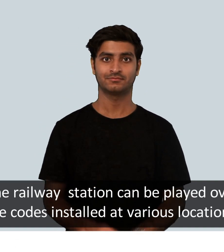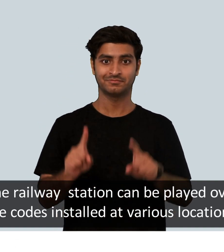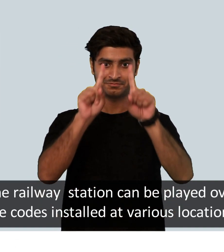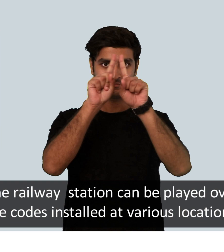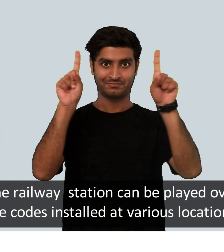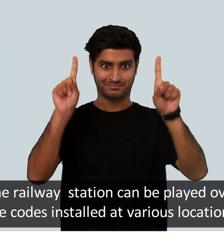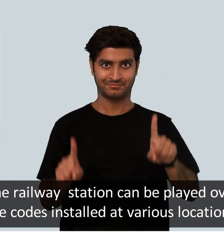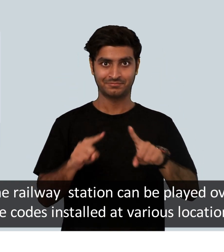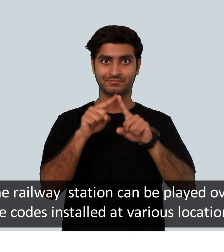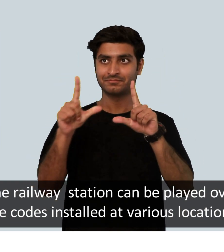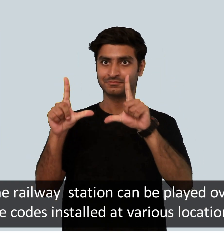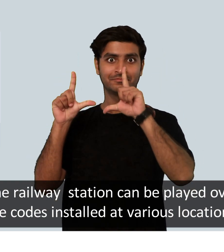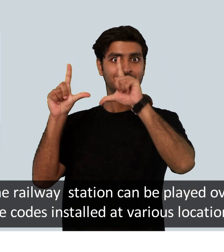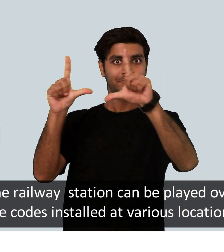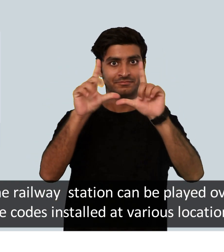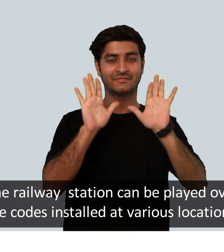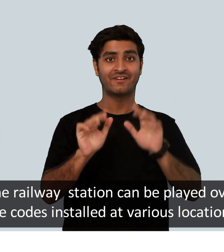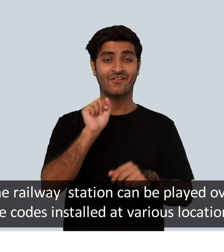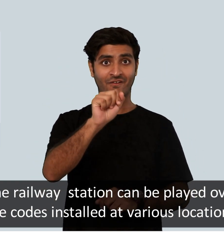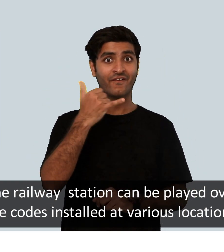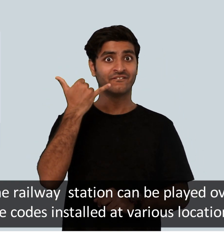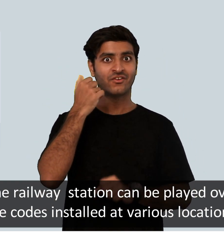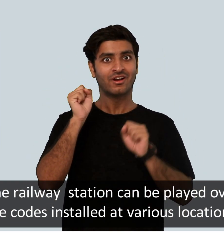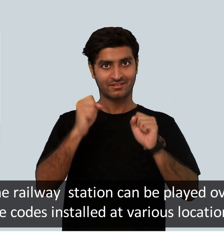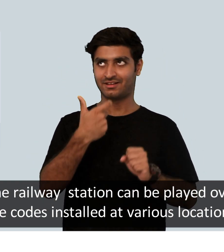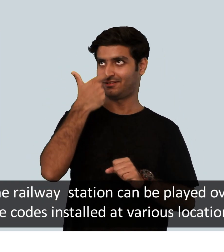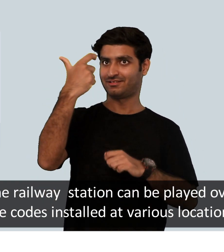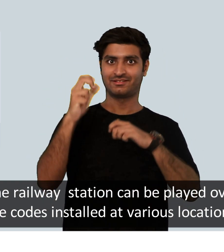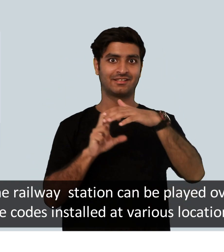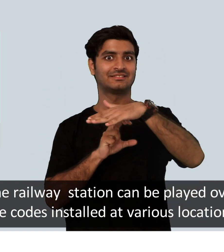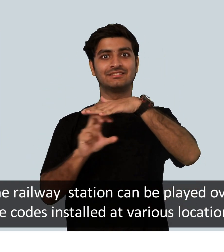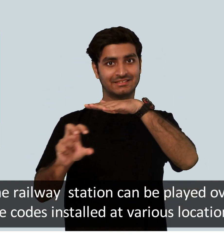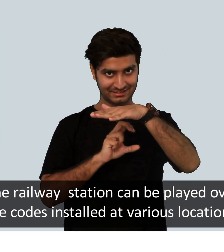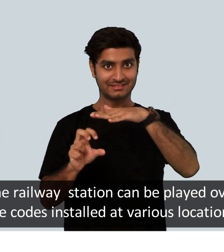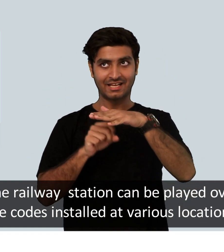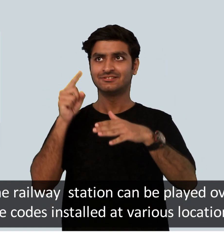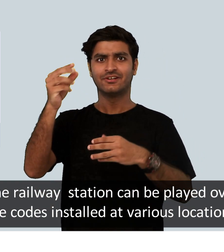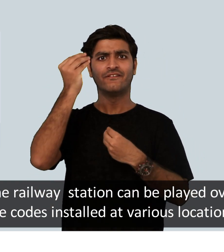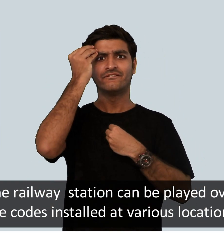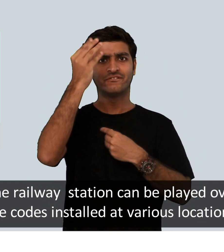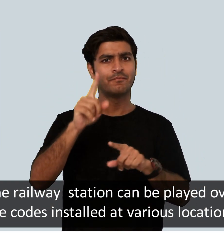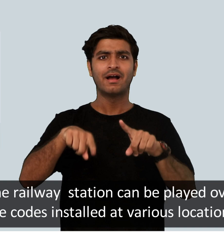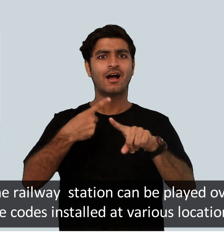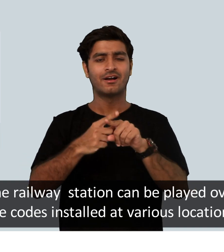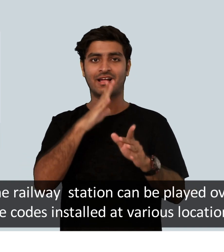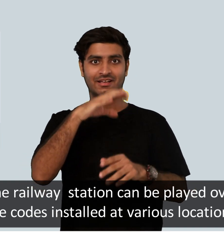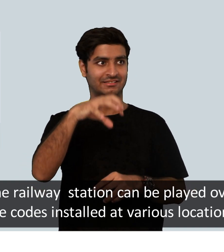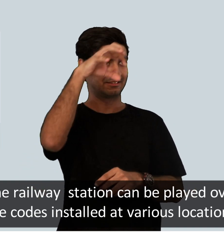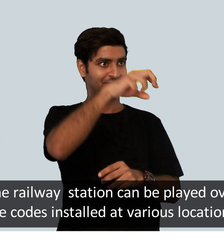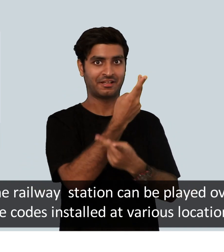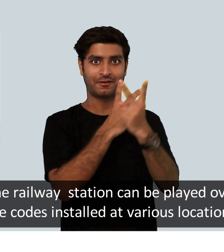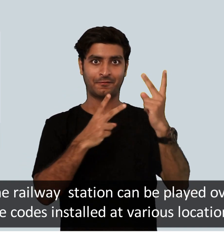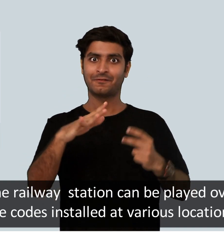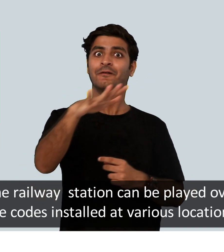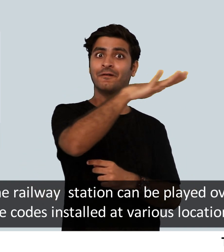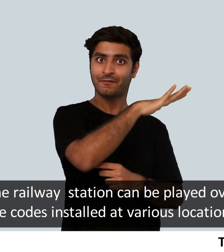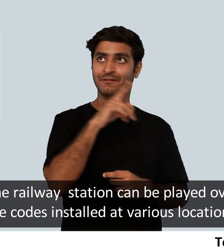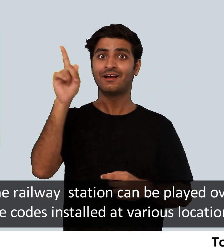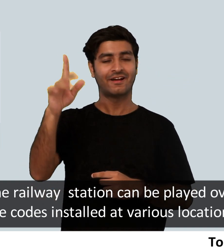Scannable audio about the railway station can be played over the phone by scanning the code installed at various